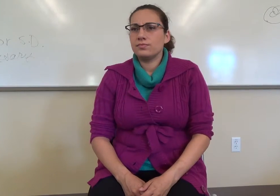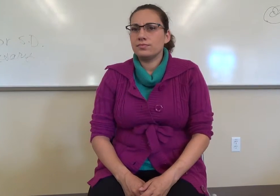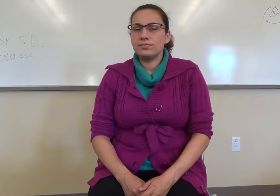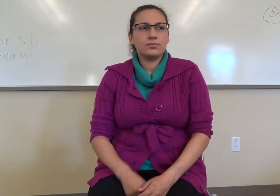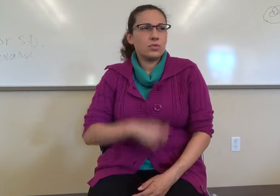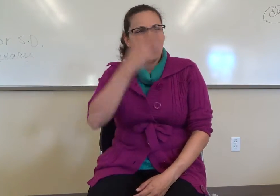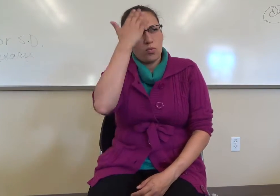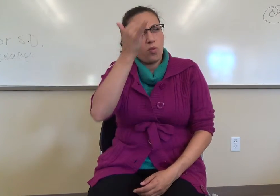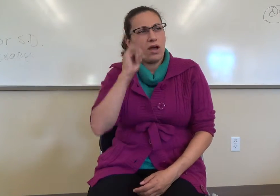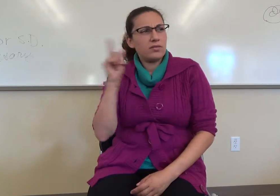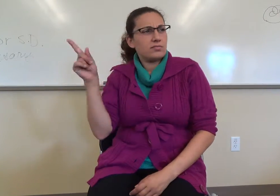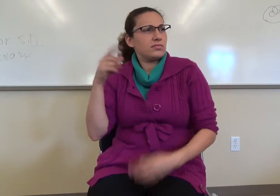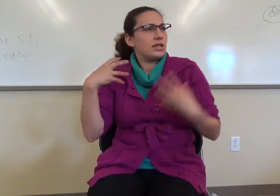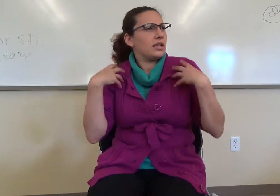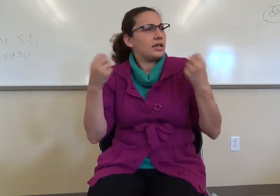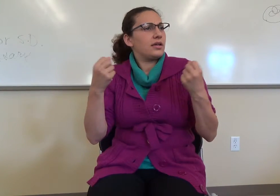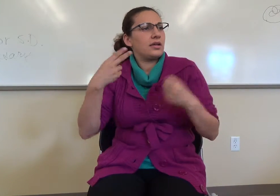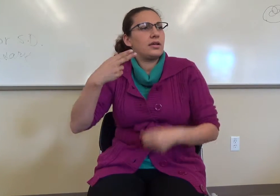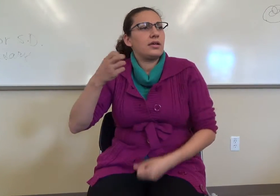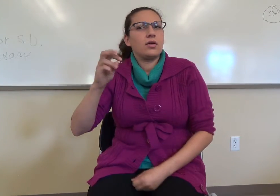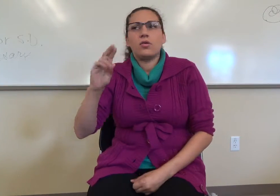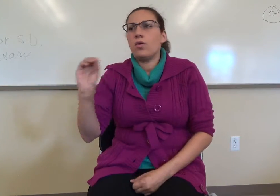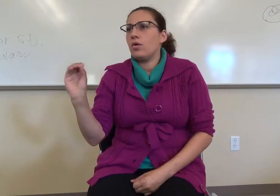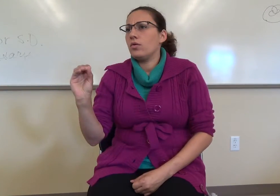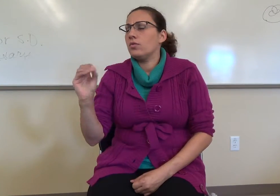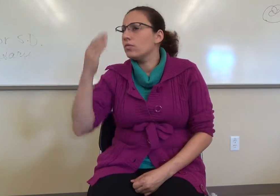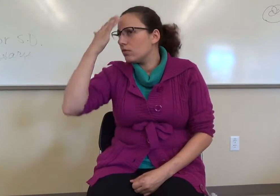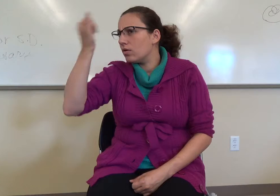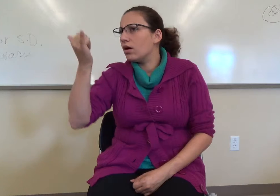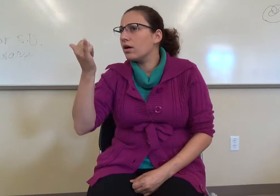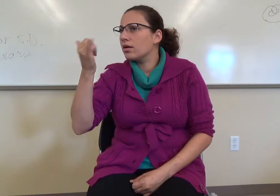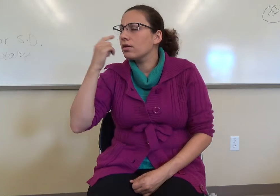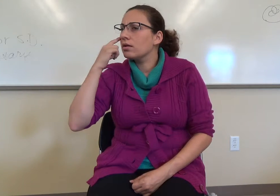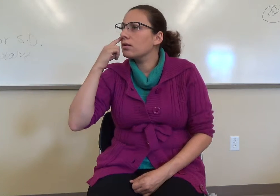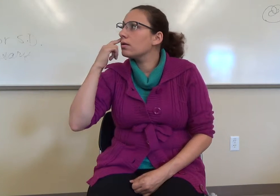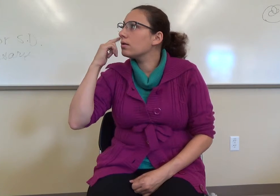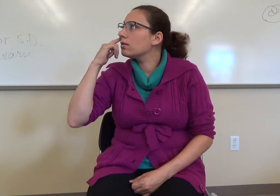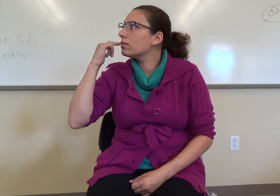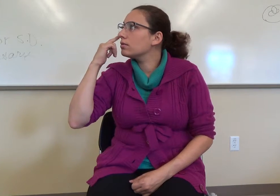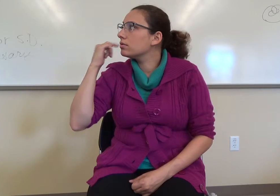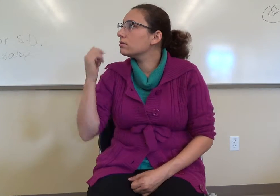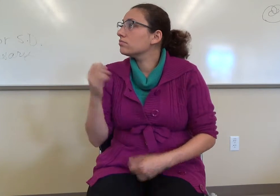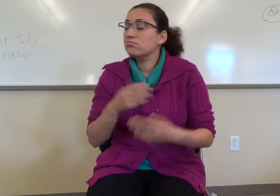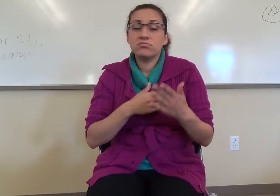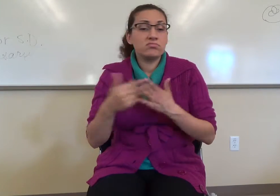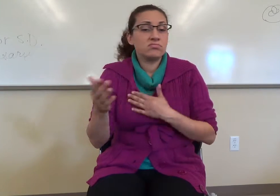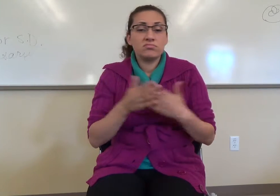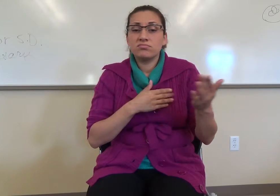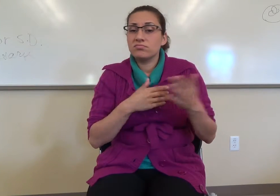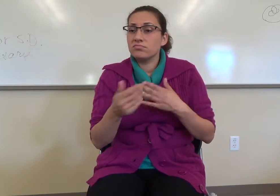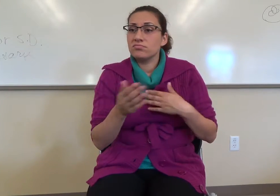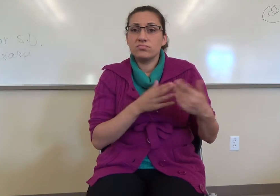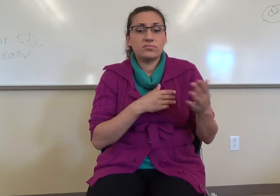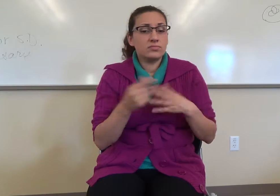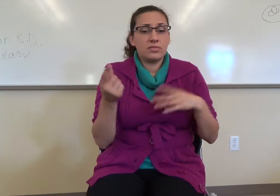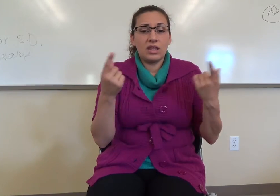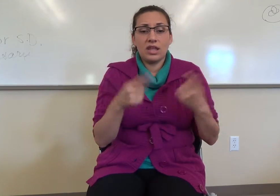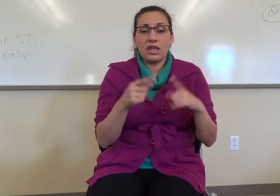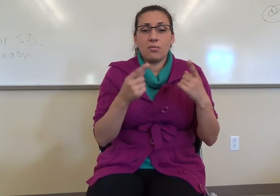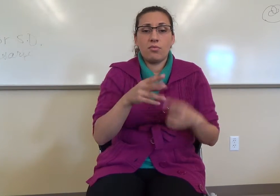Yeah, that's your question. No matter what happened, Fred Shuttlesworth was always convinced that he was